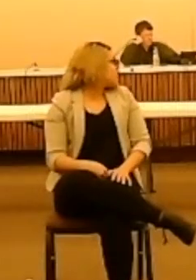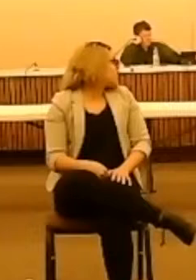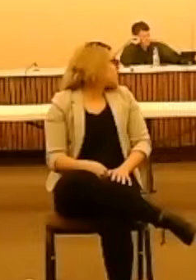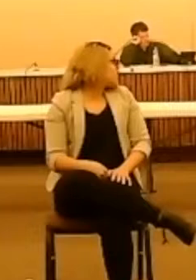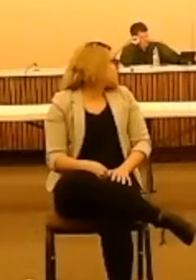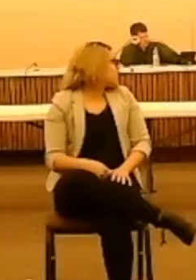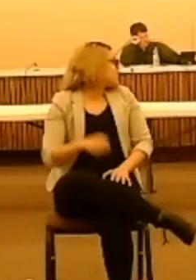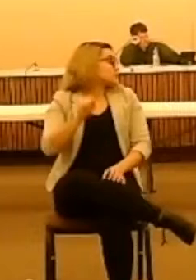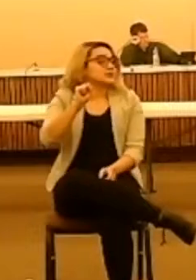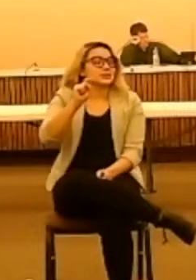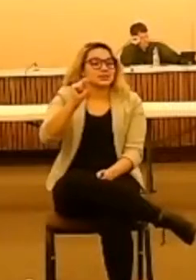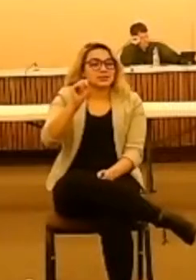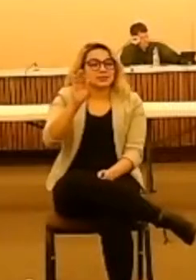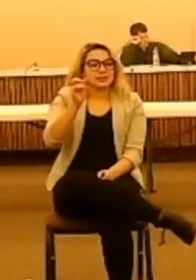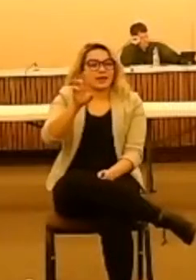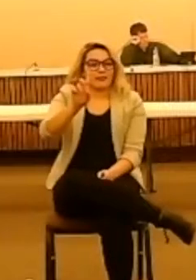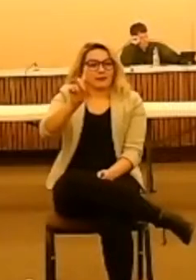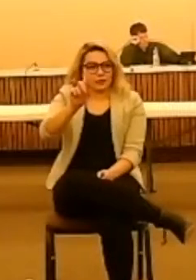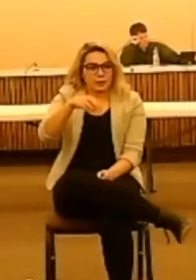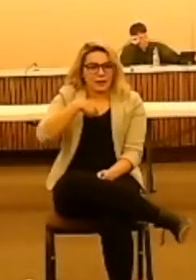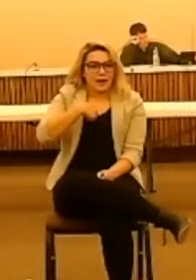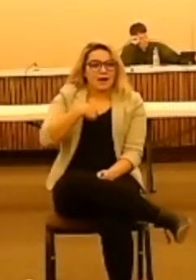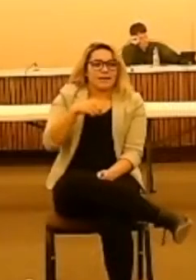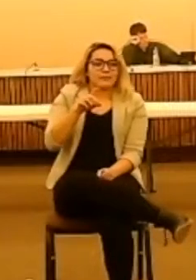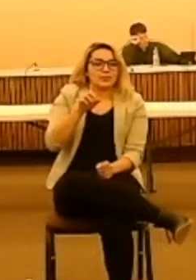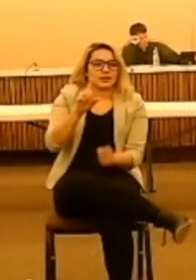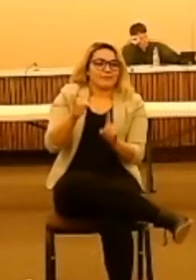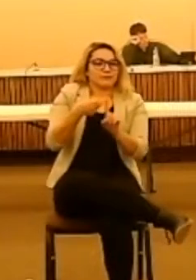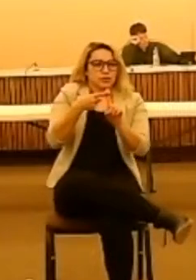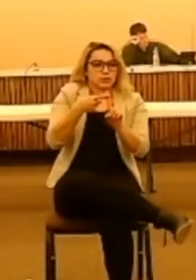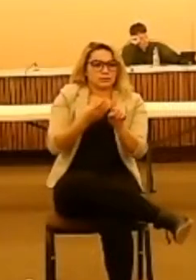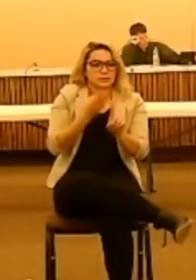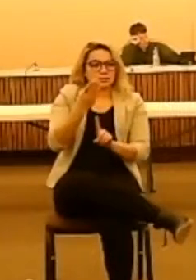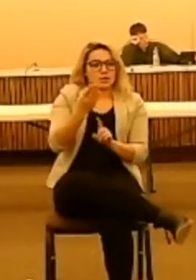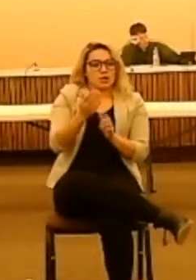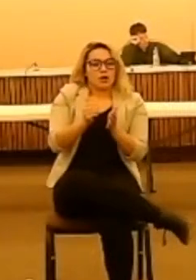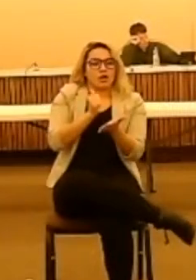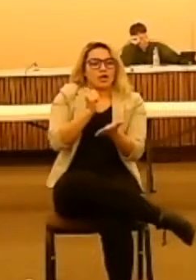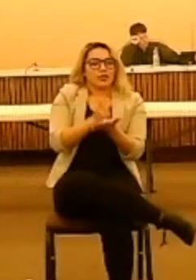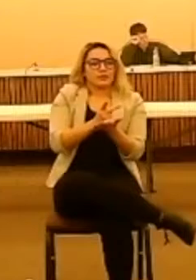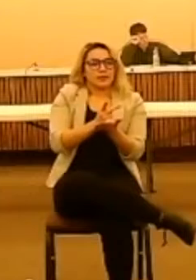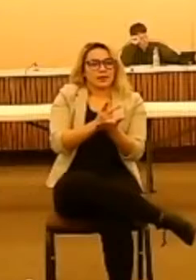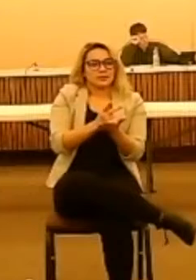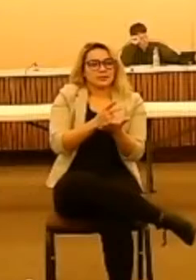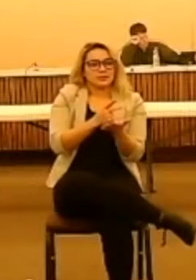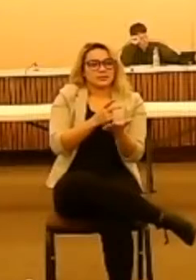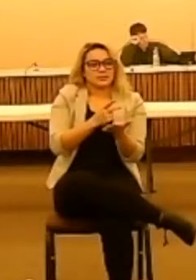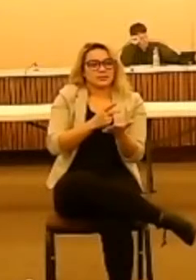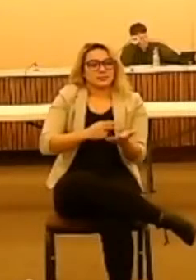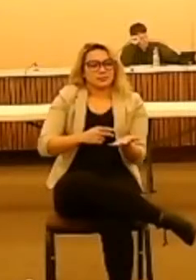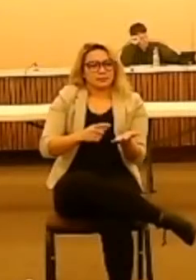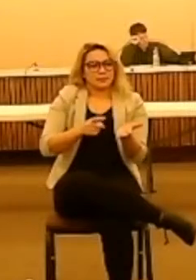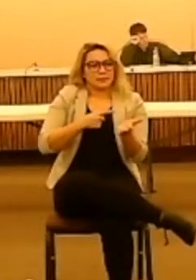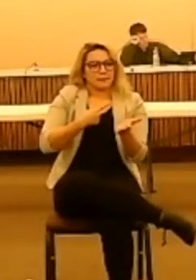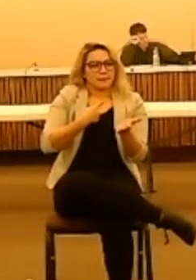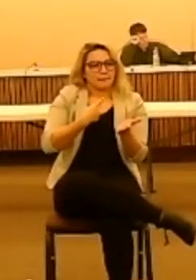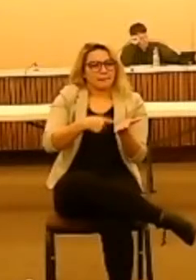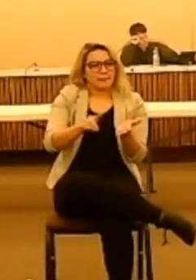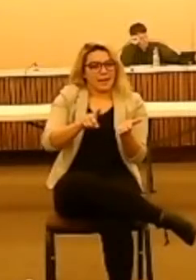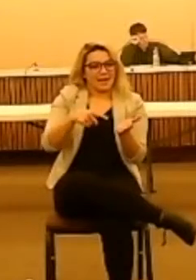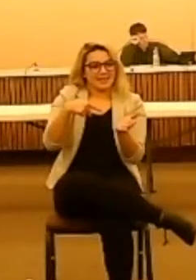1-121 or 2021 to authorize bill payable for January 13th,